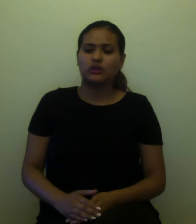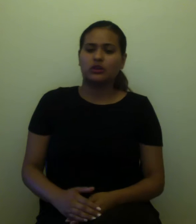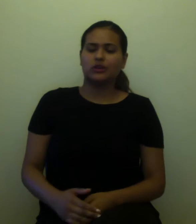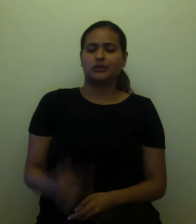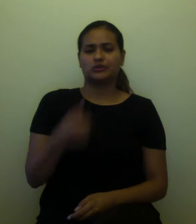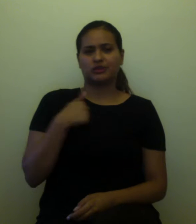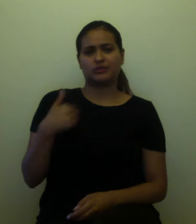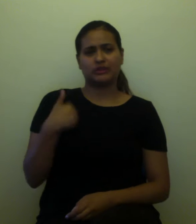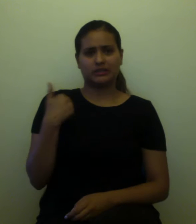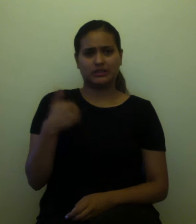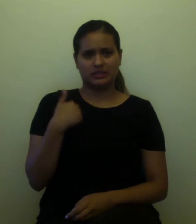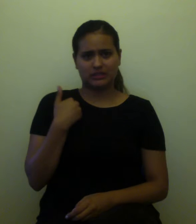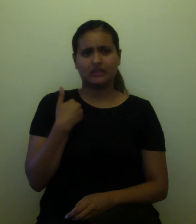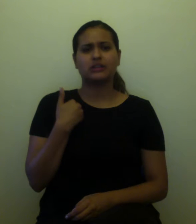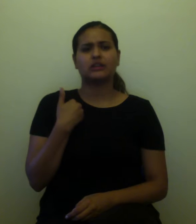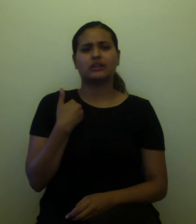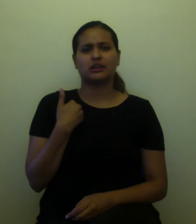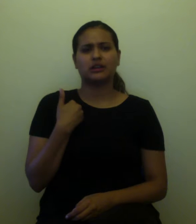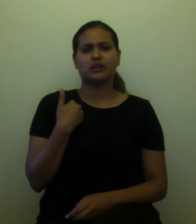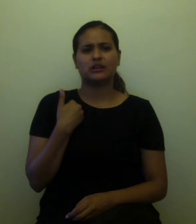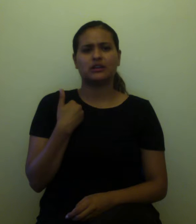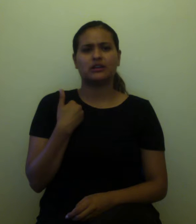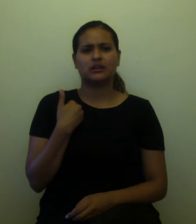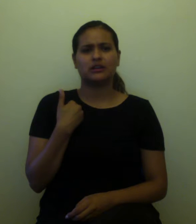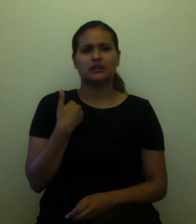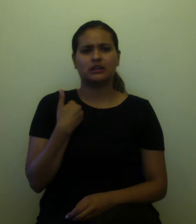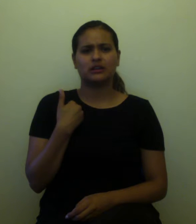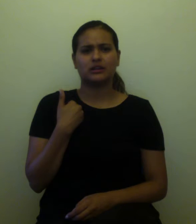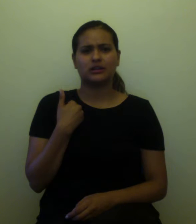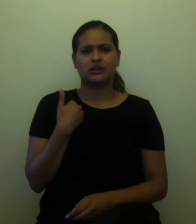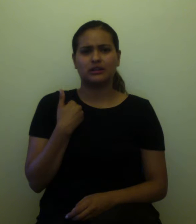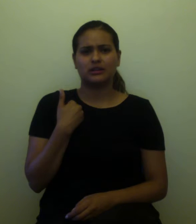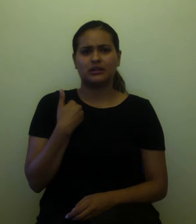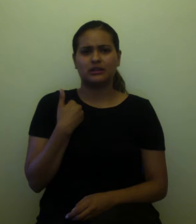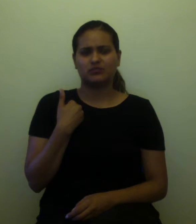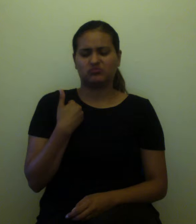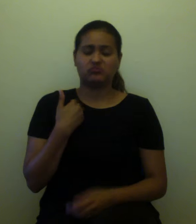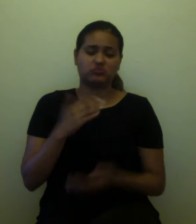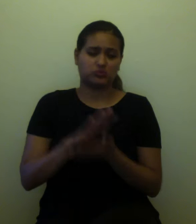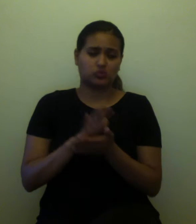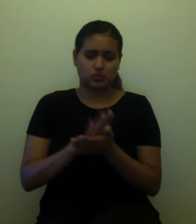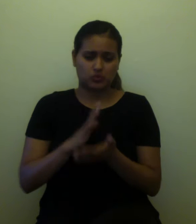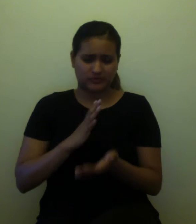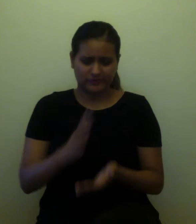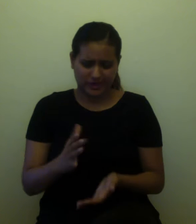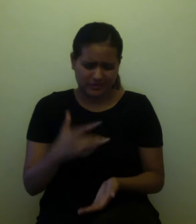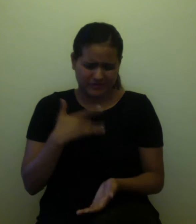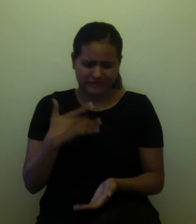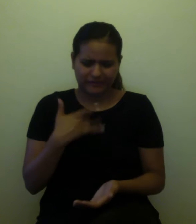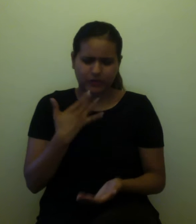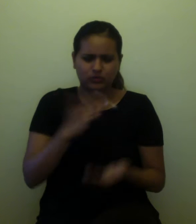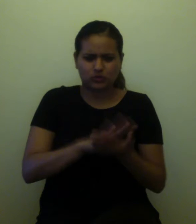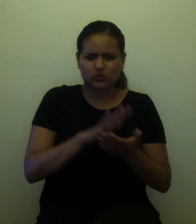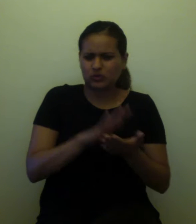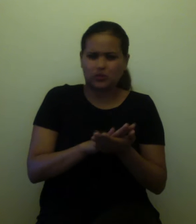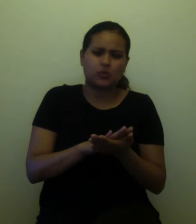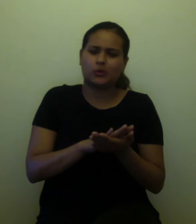but I found quite often that school got in the way of learning. So I had this question in mind: how do you learn